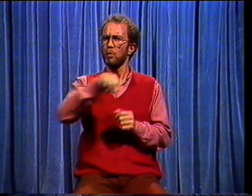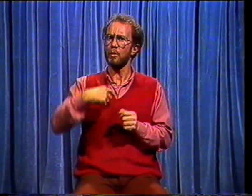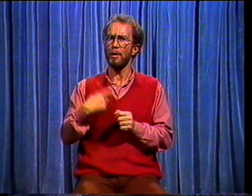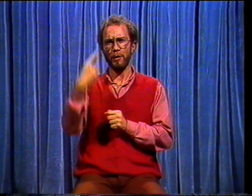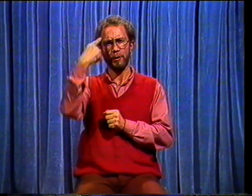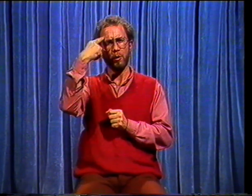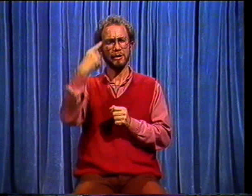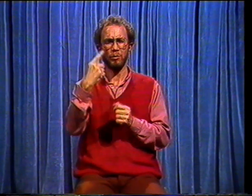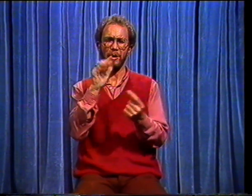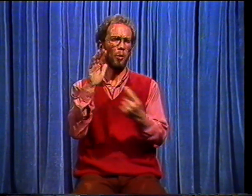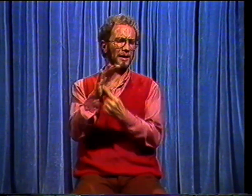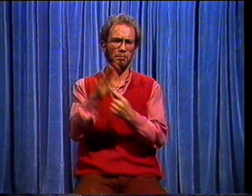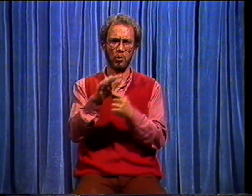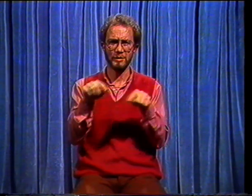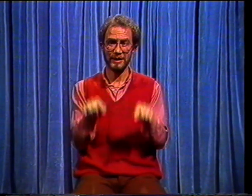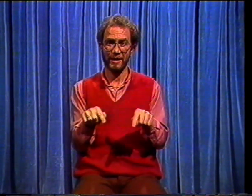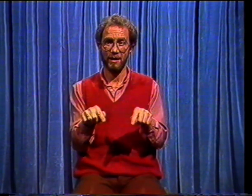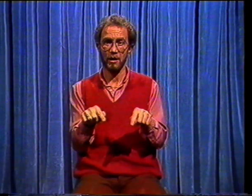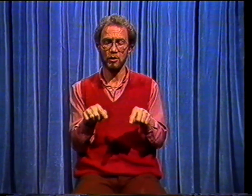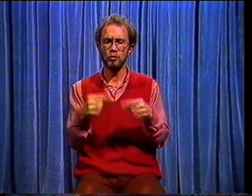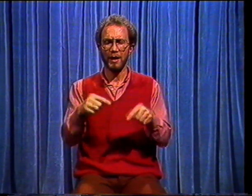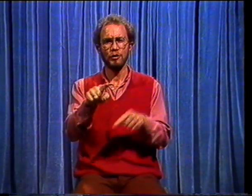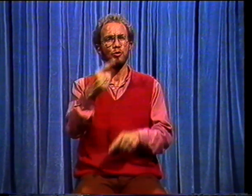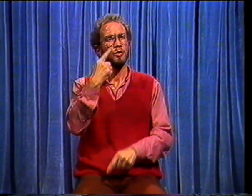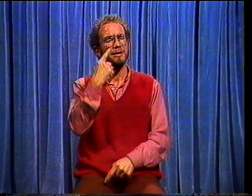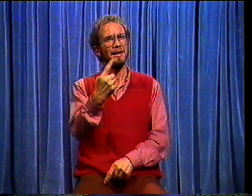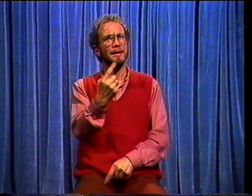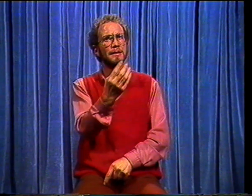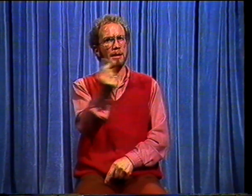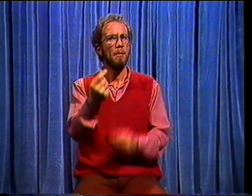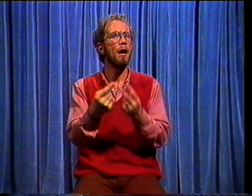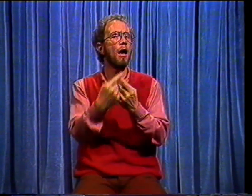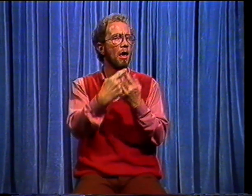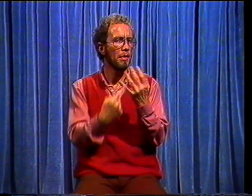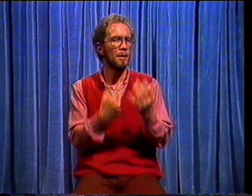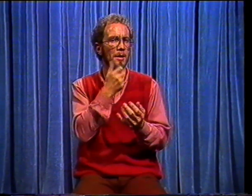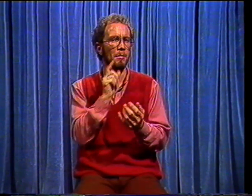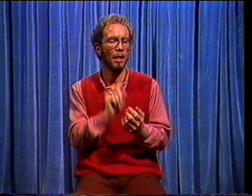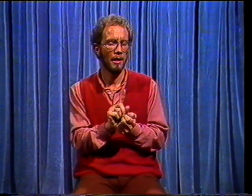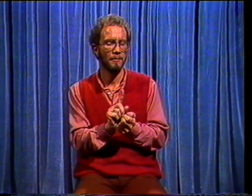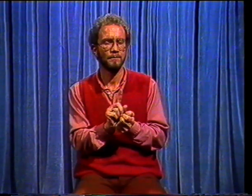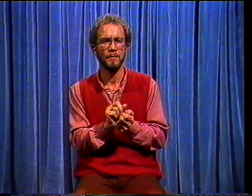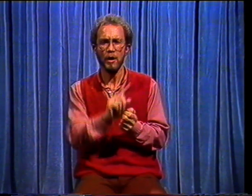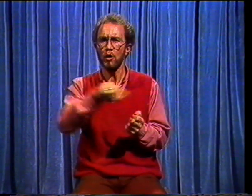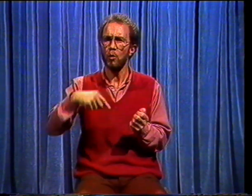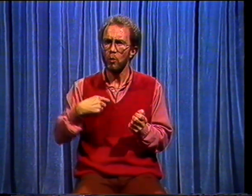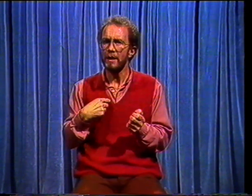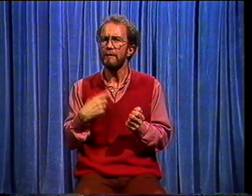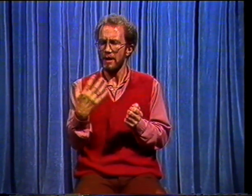So we thought it would be quite important here to let you see some other people that we